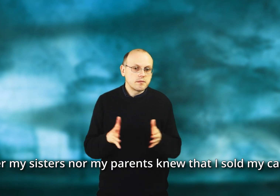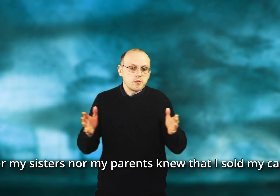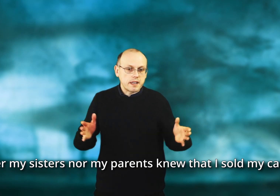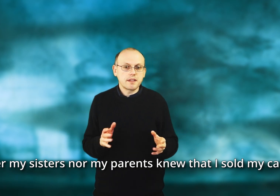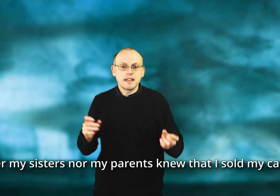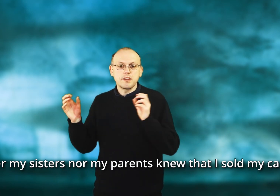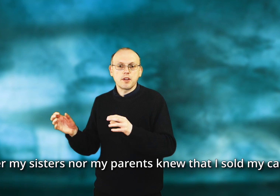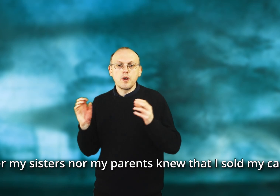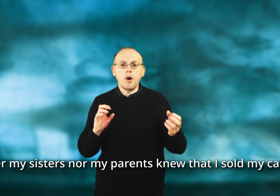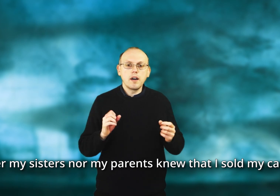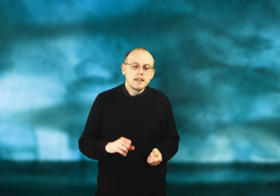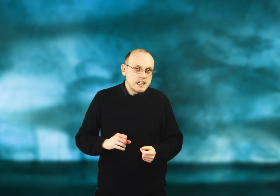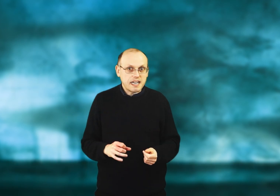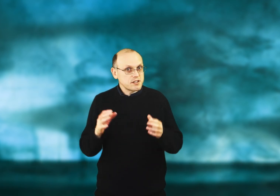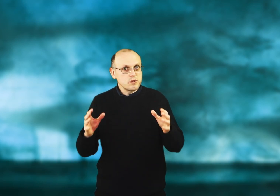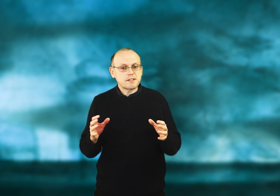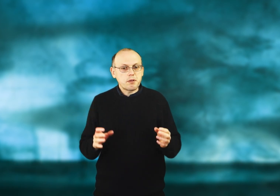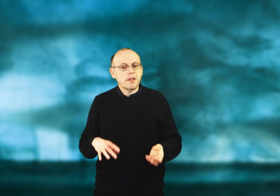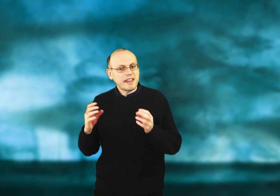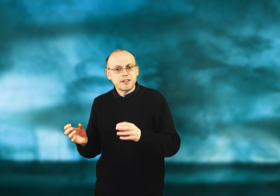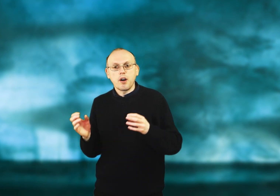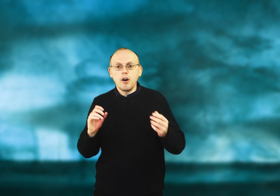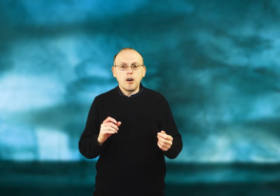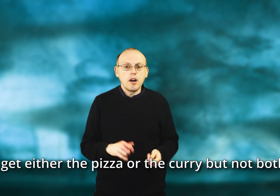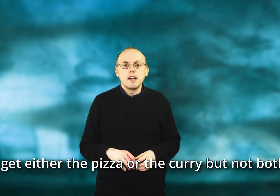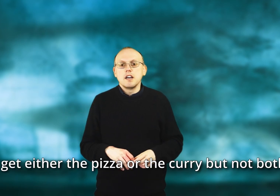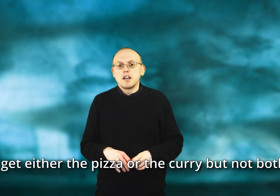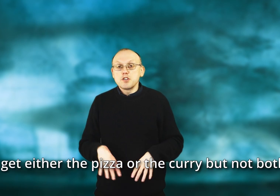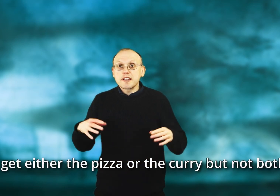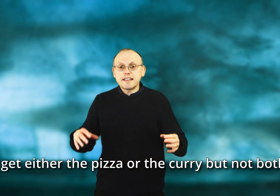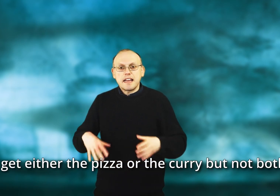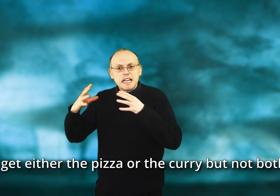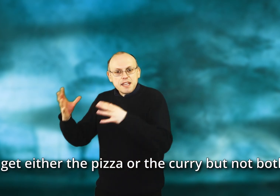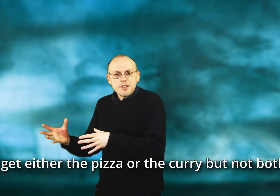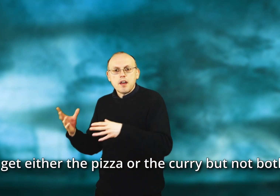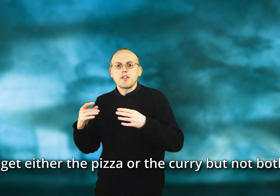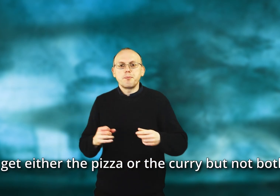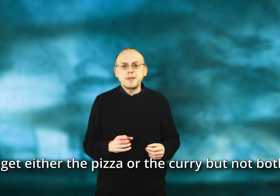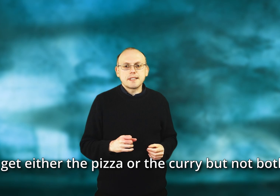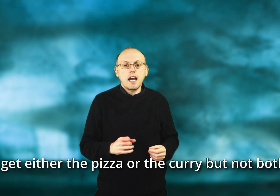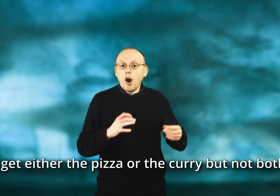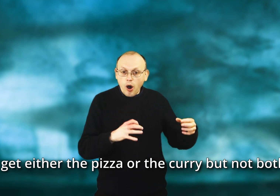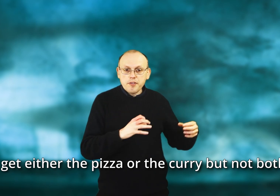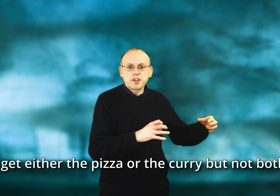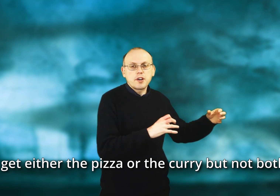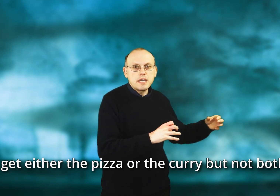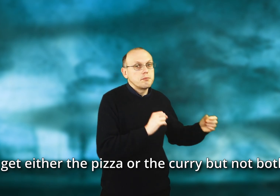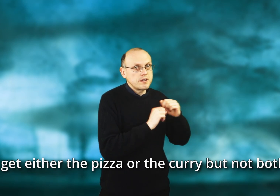with either nor. And it's true as well with either or. You get either the pizza or the curry, but not